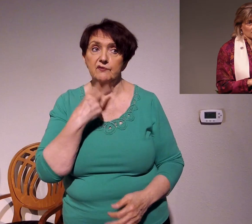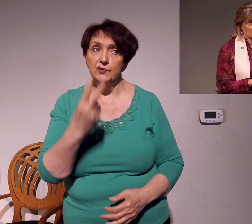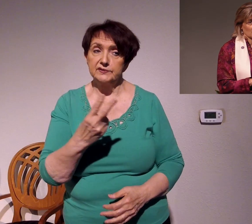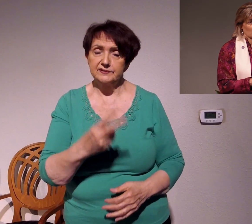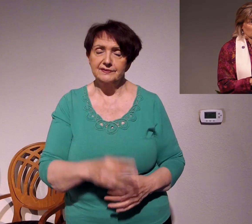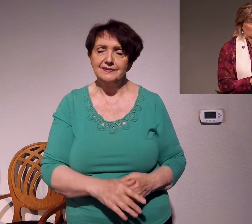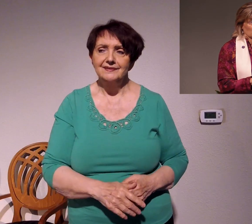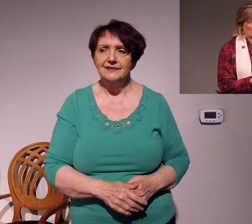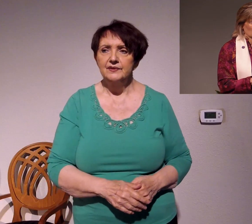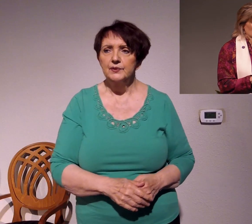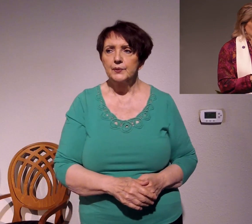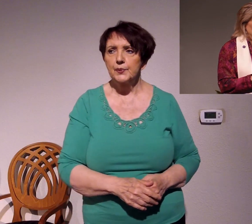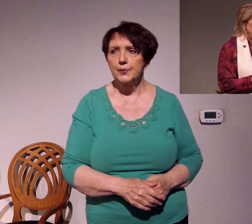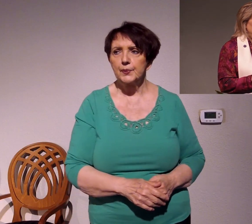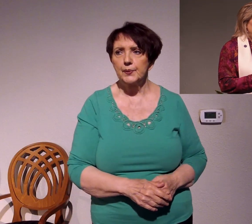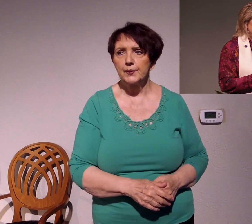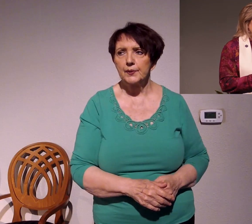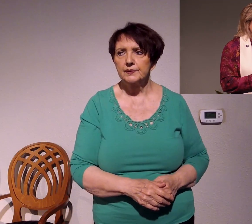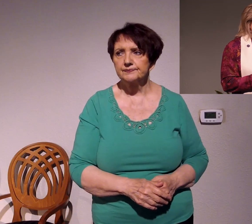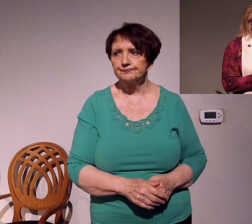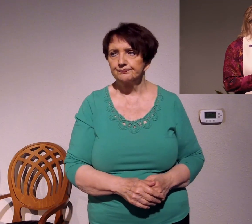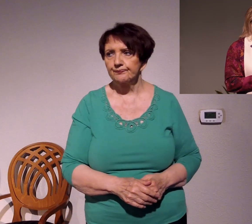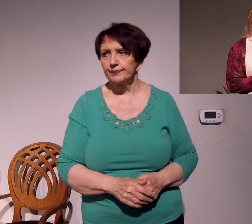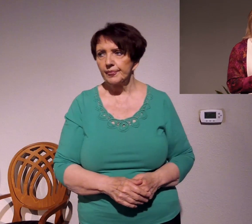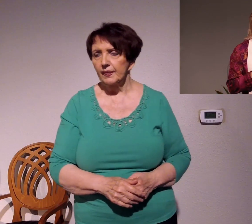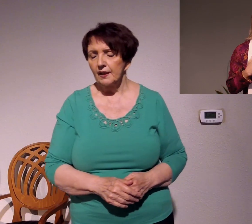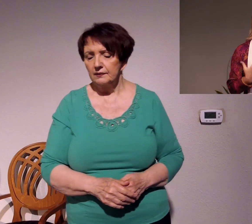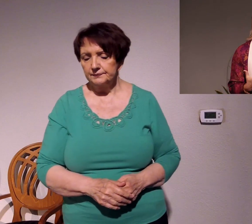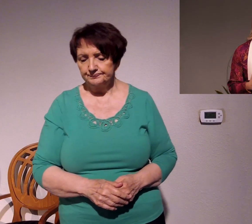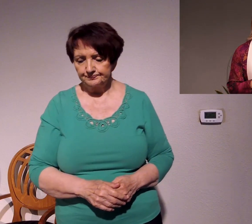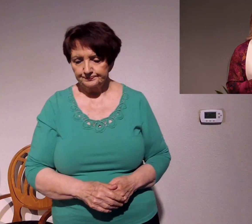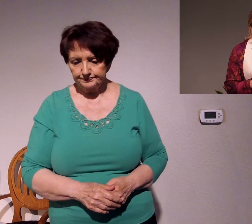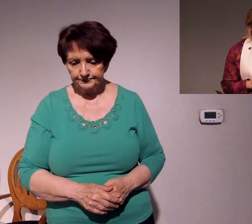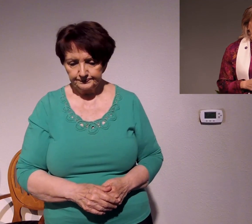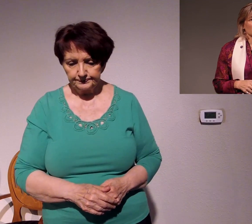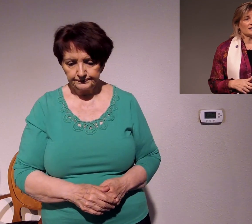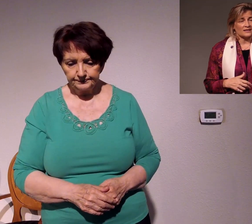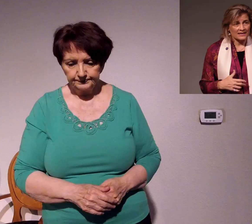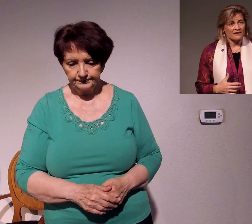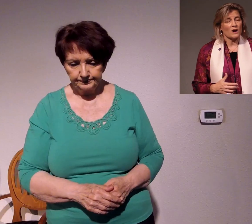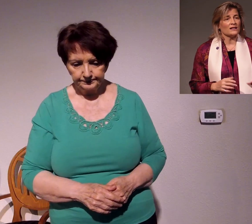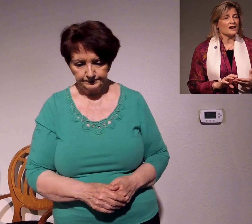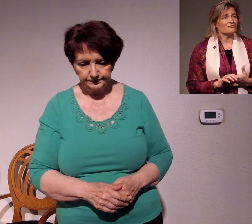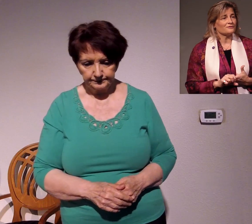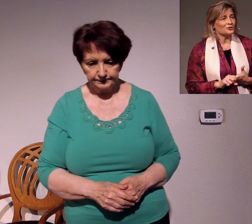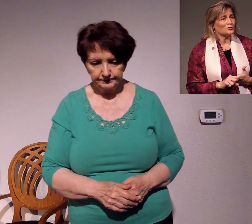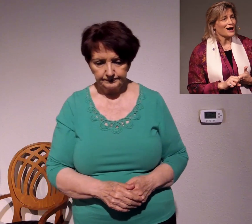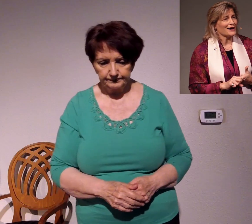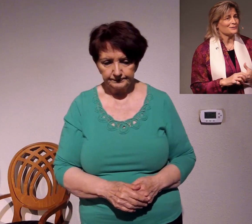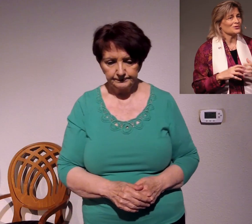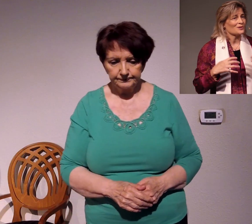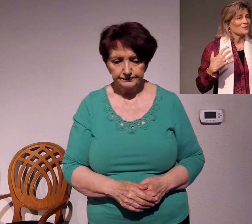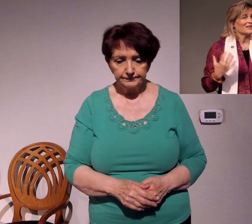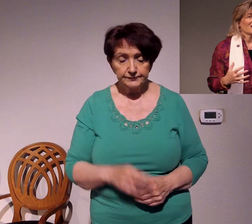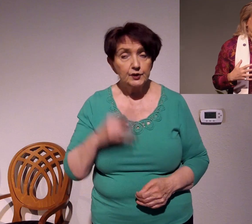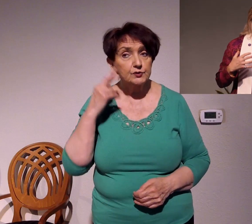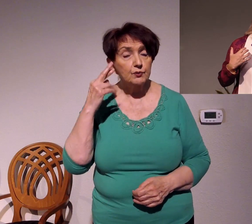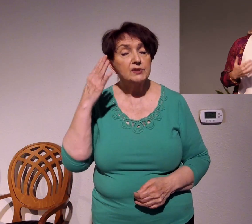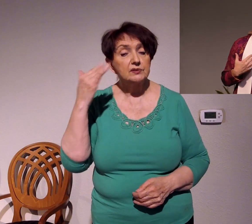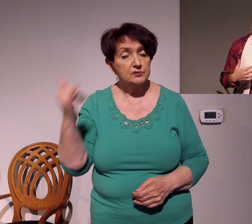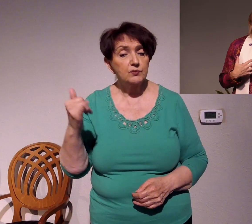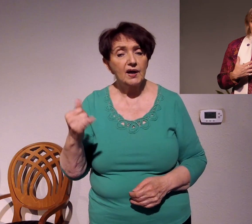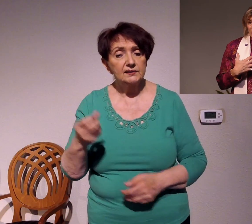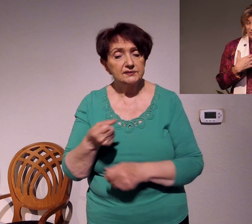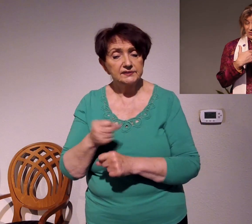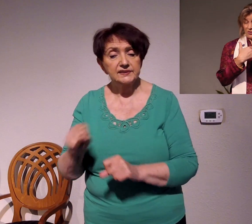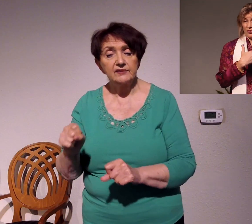voice. Okay? But there's reasons why, and it's saved my life a few times. But what